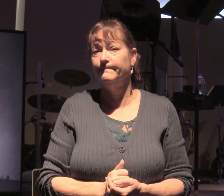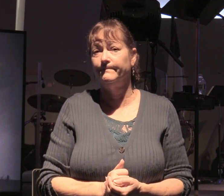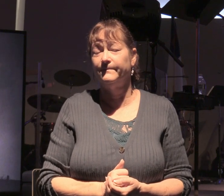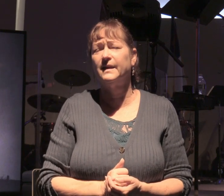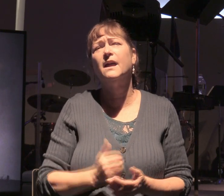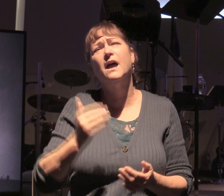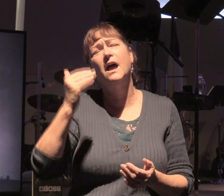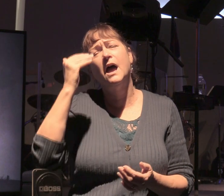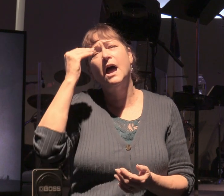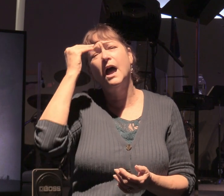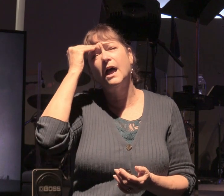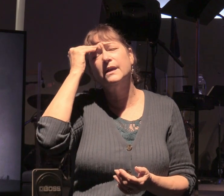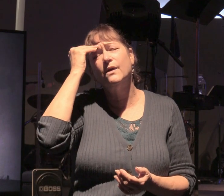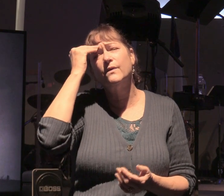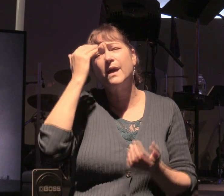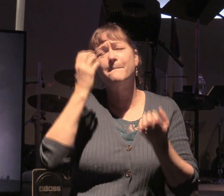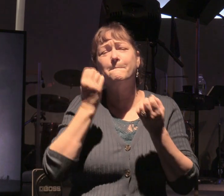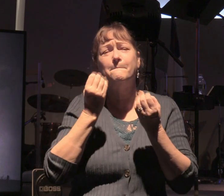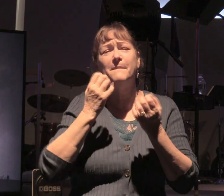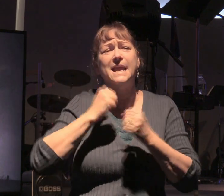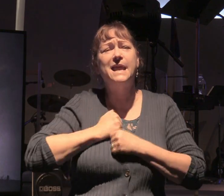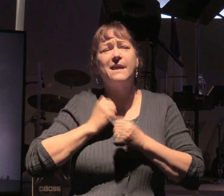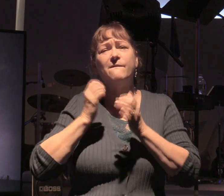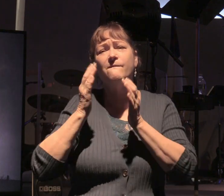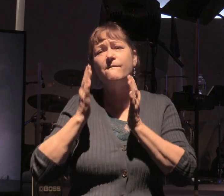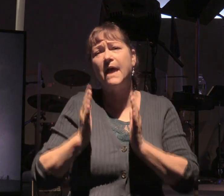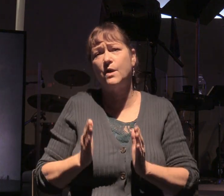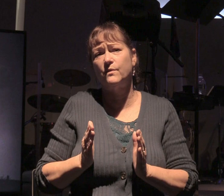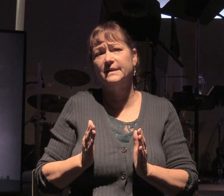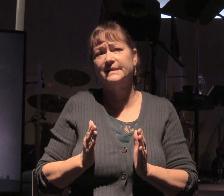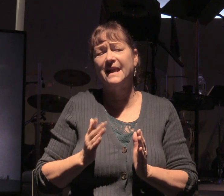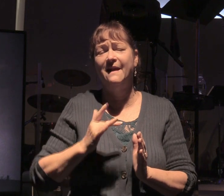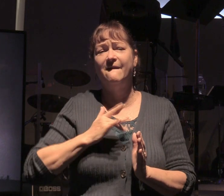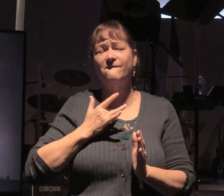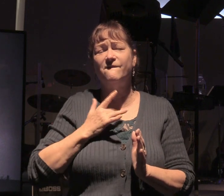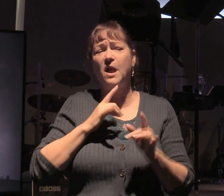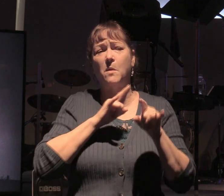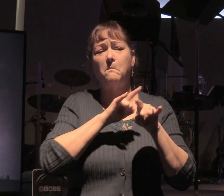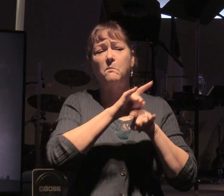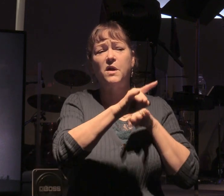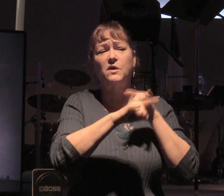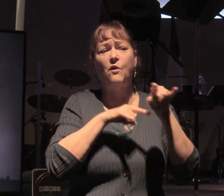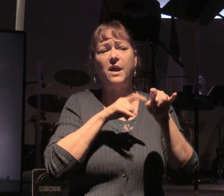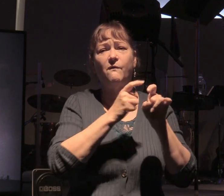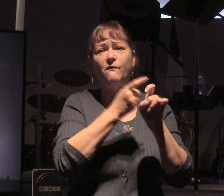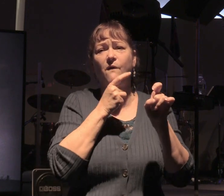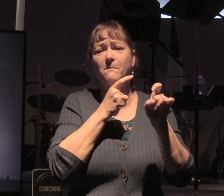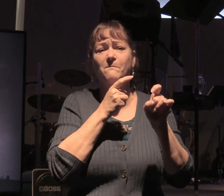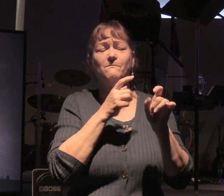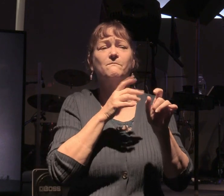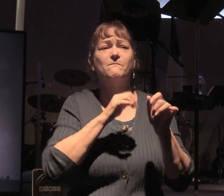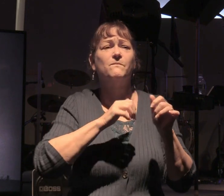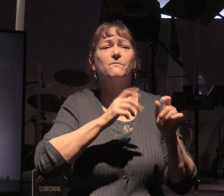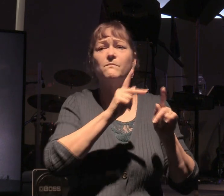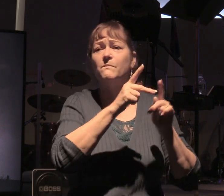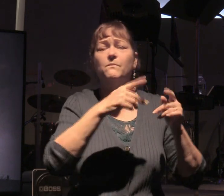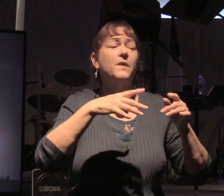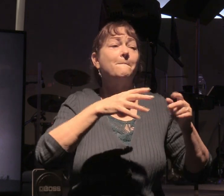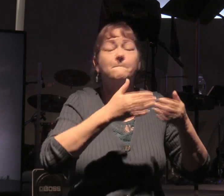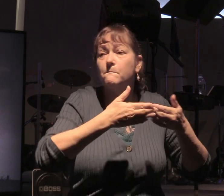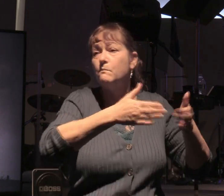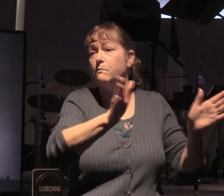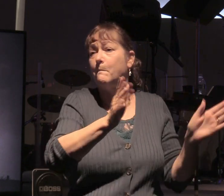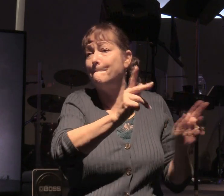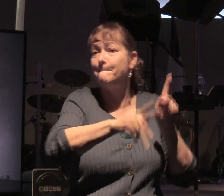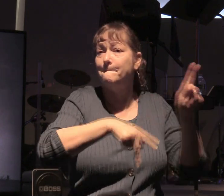Well, I know that many veterans felt betrayed by their fellow citizens this week. As